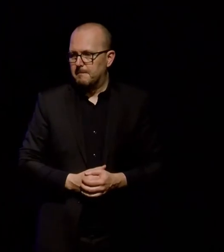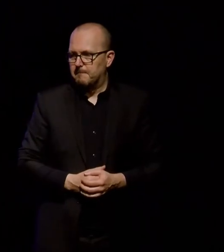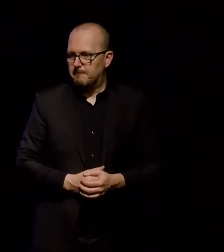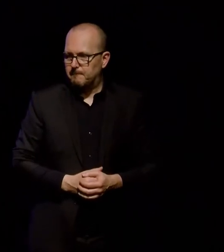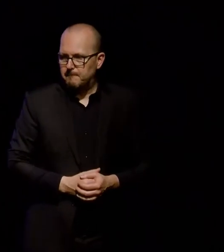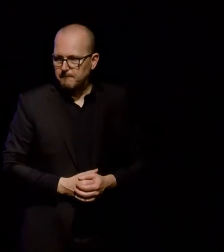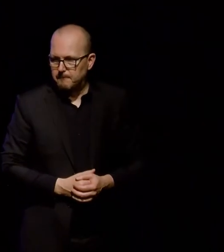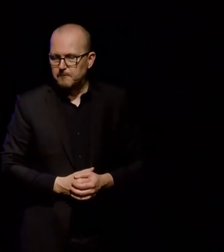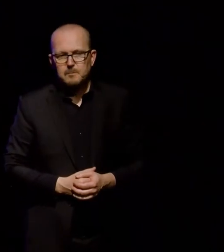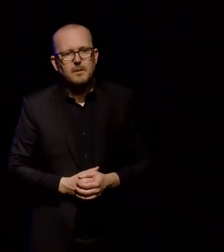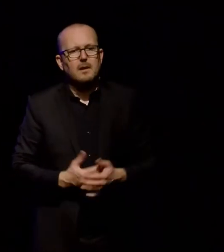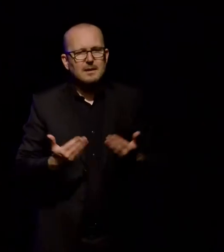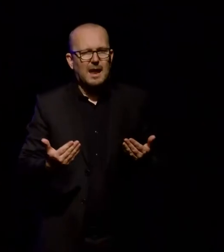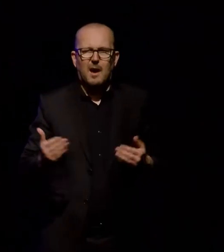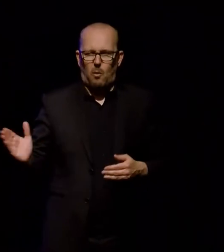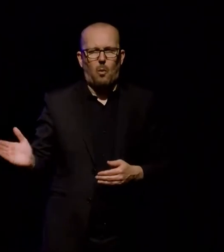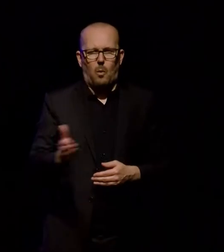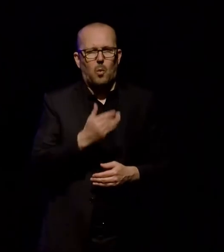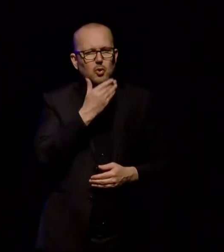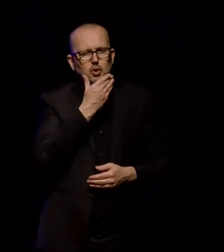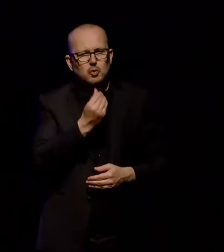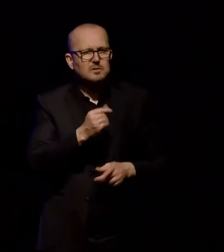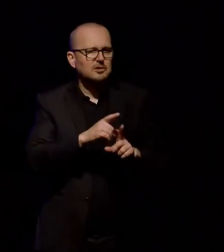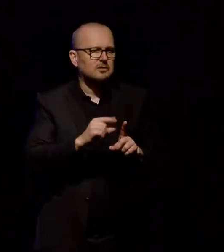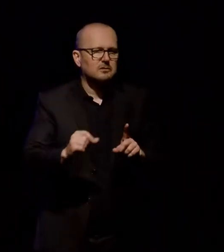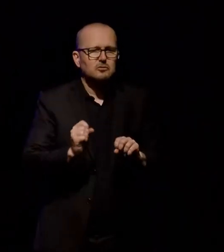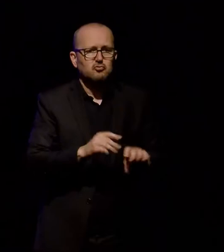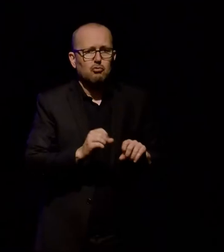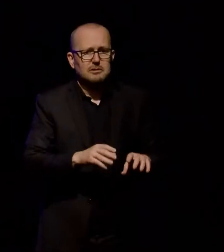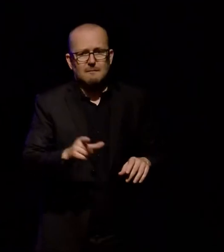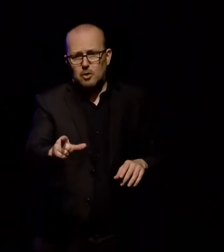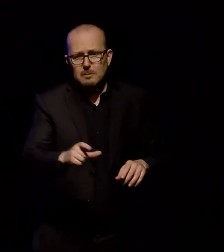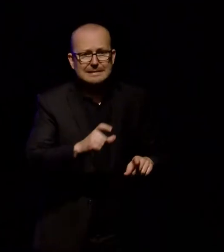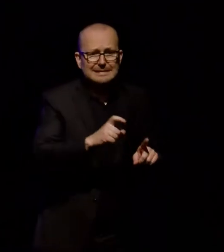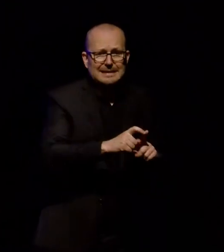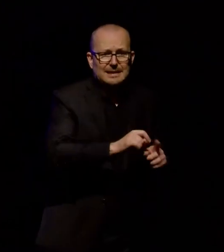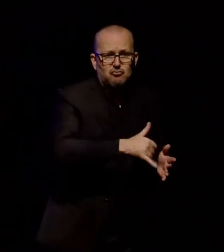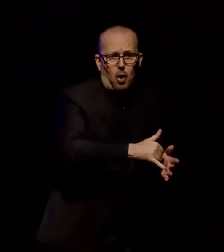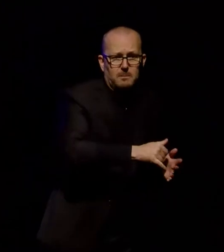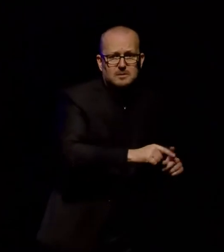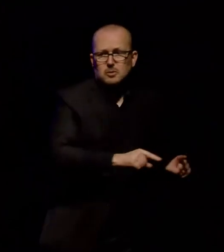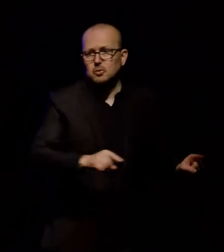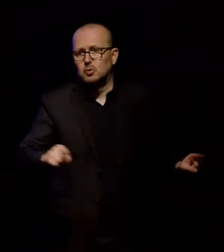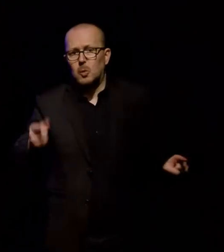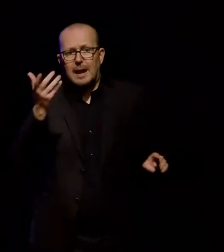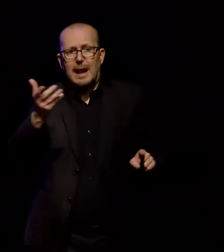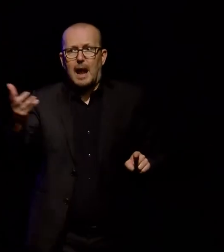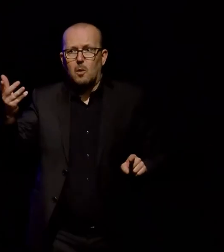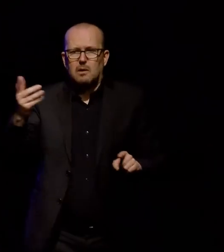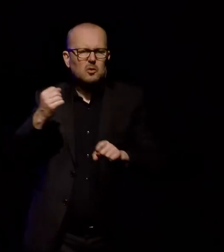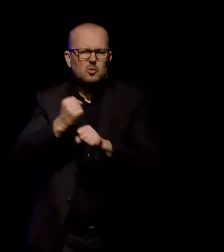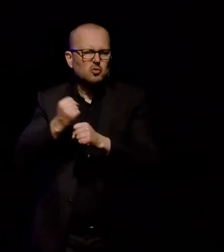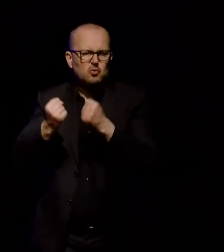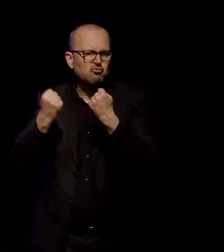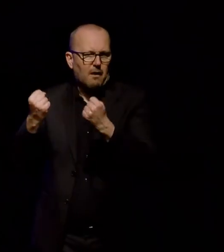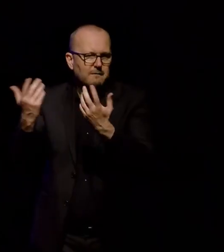Nowadays, we all use some form of digital storage, from CD-ROMs to USB drives to cloud storage like Google Drive. As digital